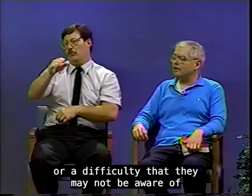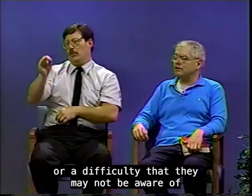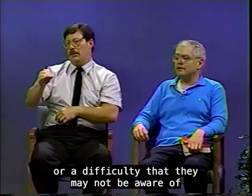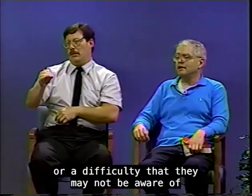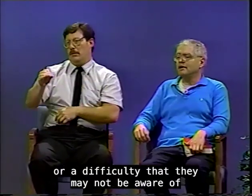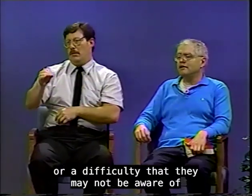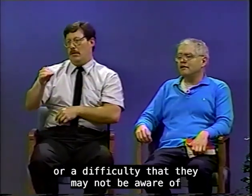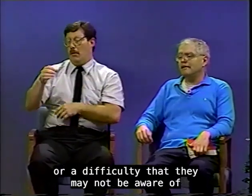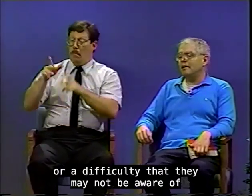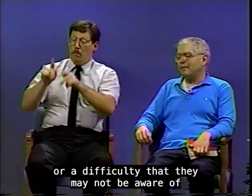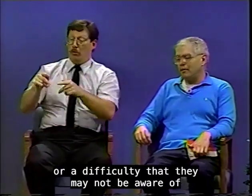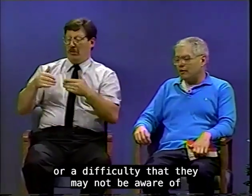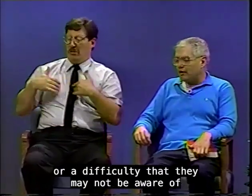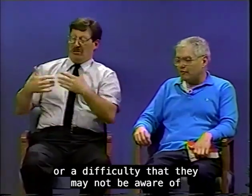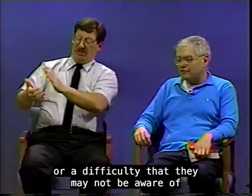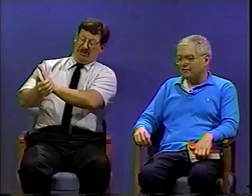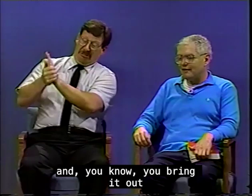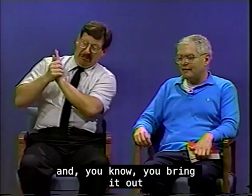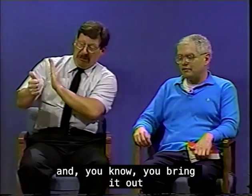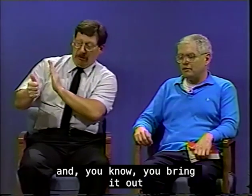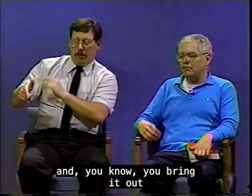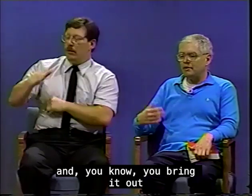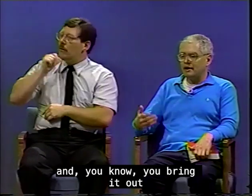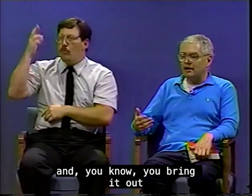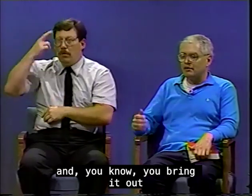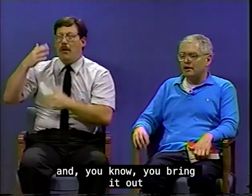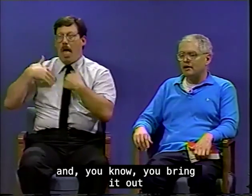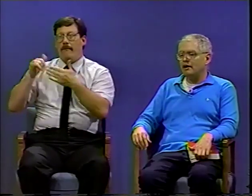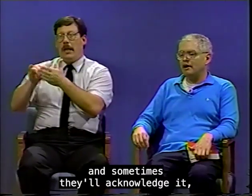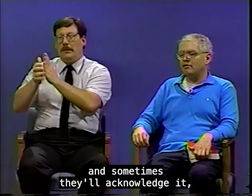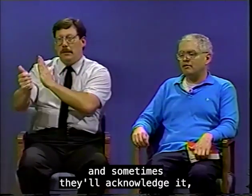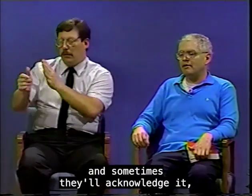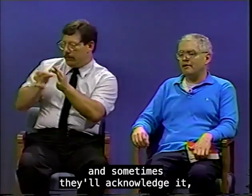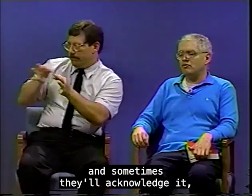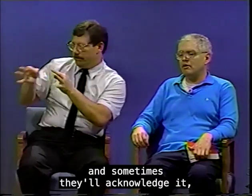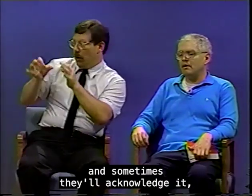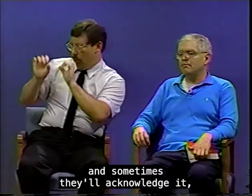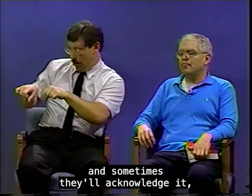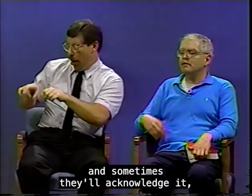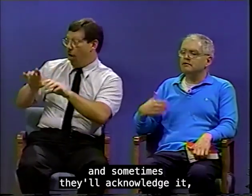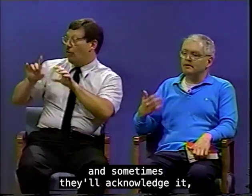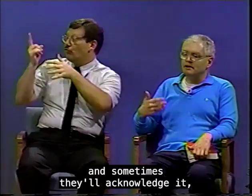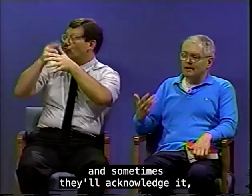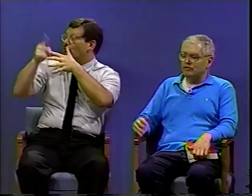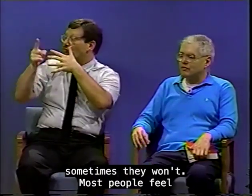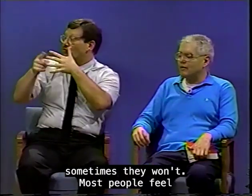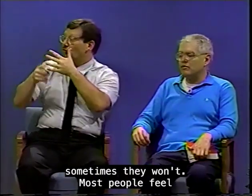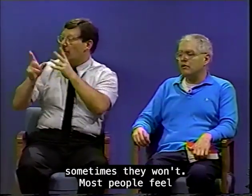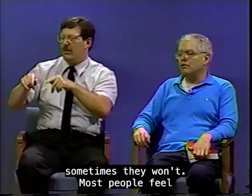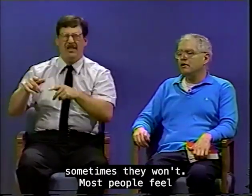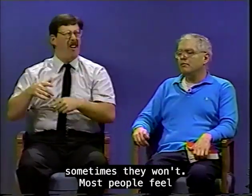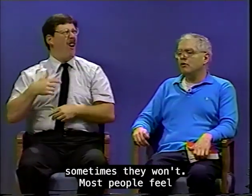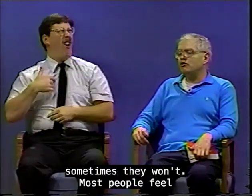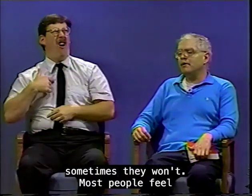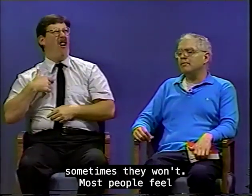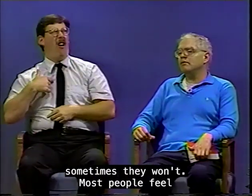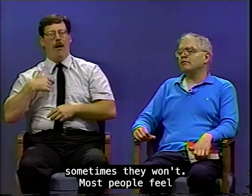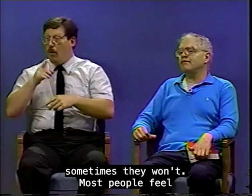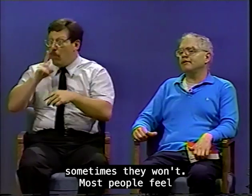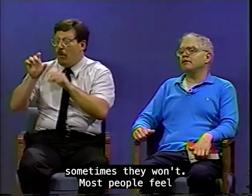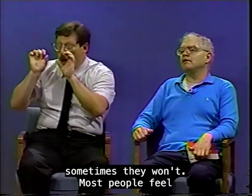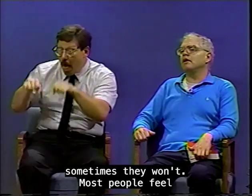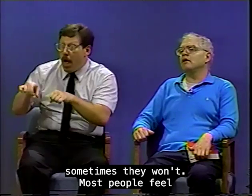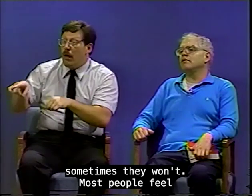or a difficulty that they may not be aware of. And, you know, you bring it out, and sometimes they'll acknowledge it, sometimes they won't. Most